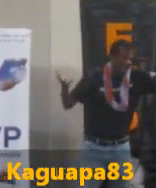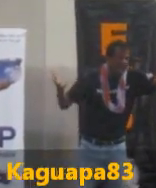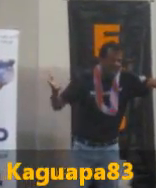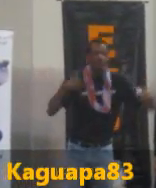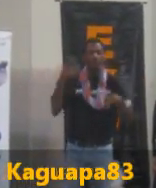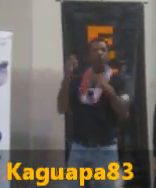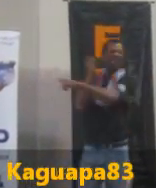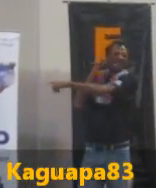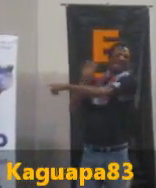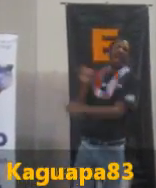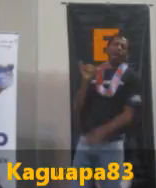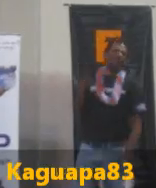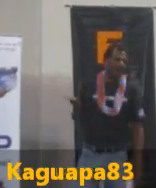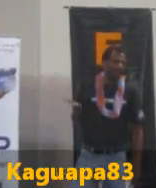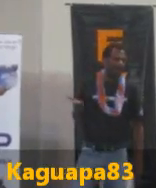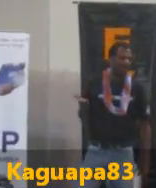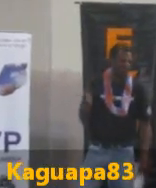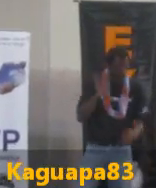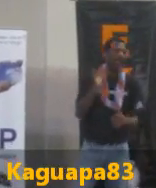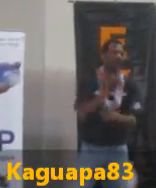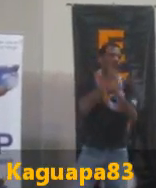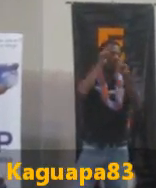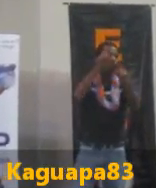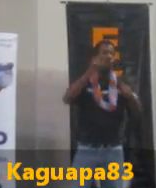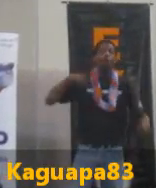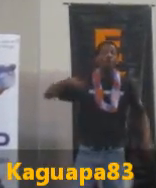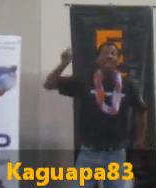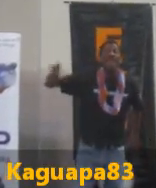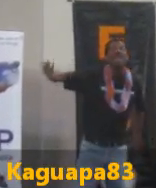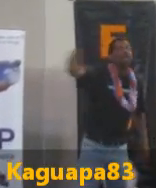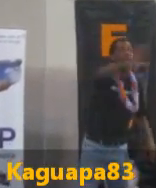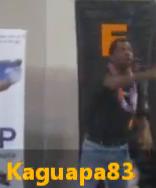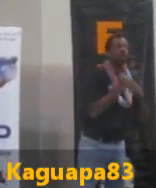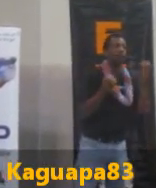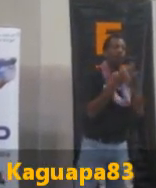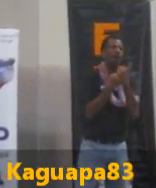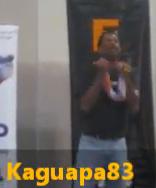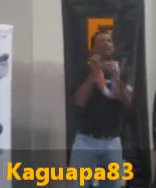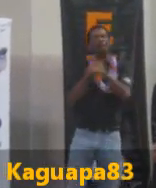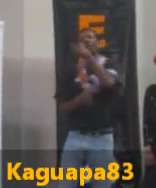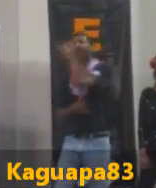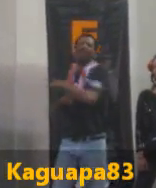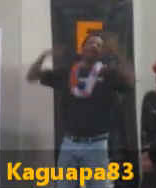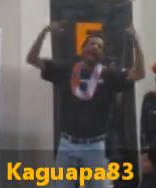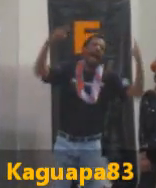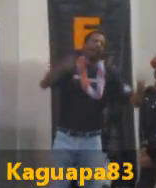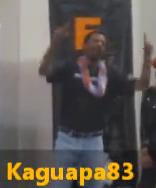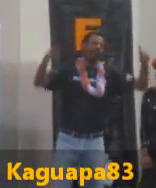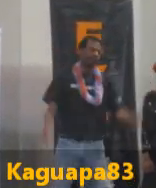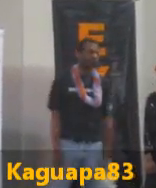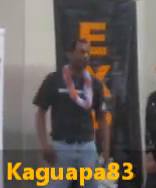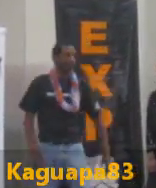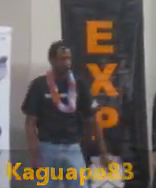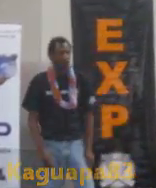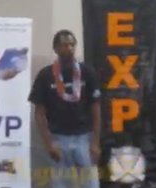You know, this will be like the same thing. So the goal right now is we need your support. To make...